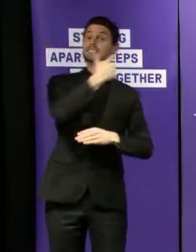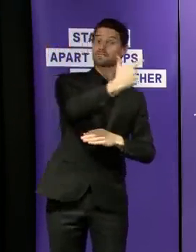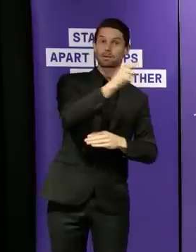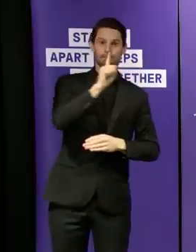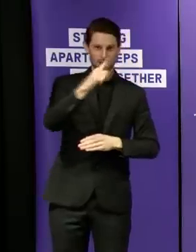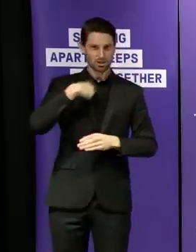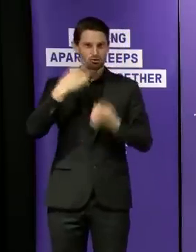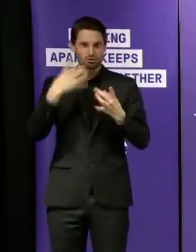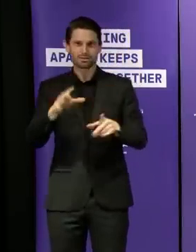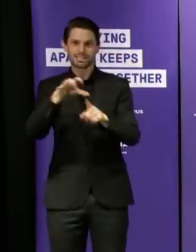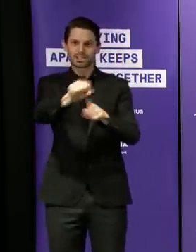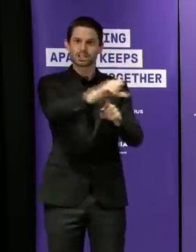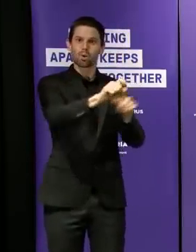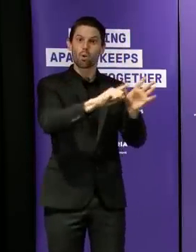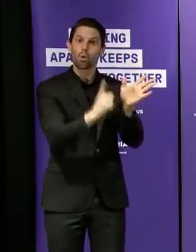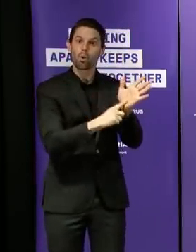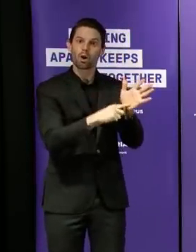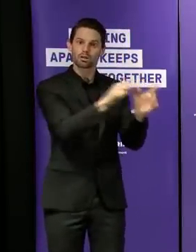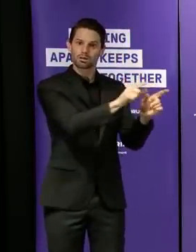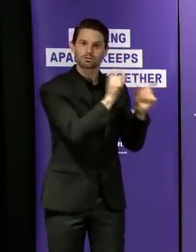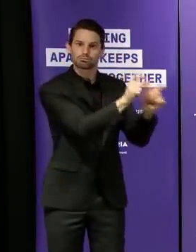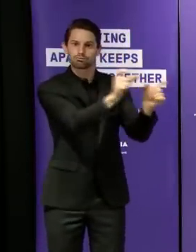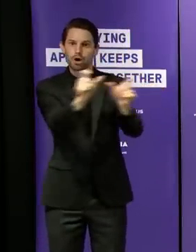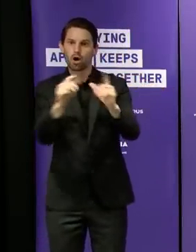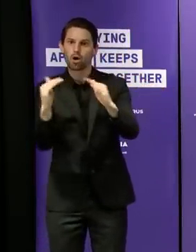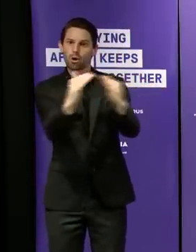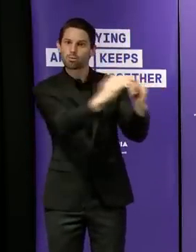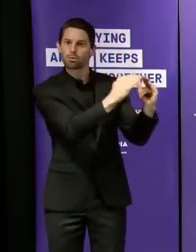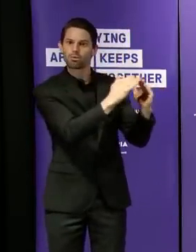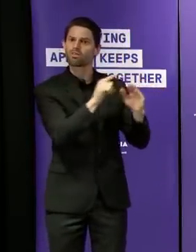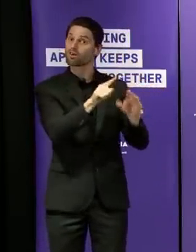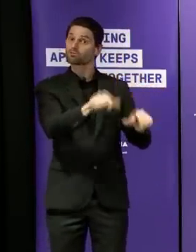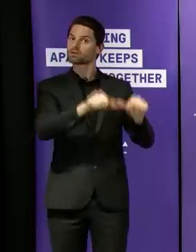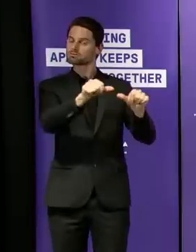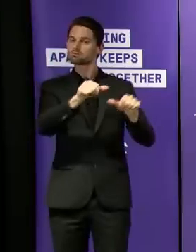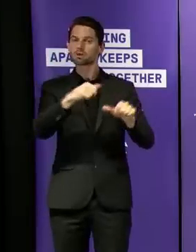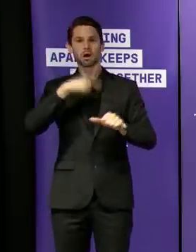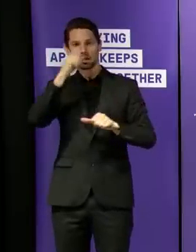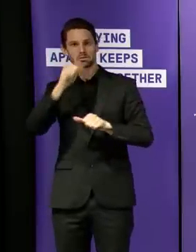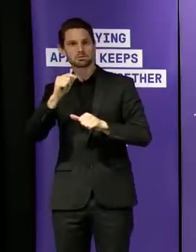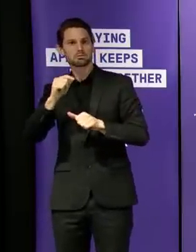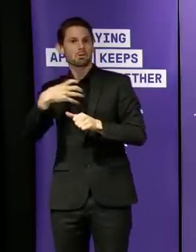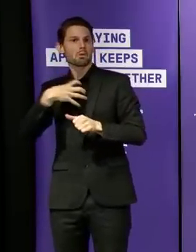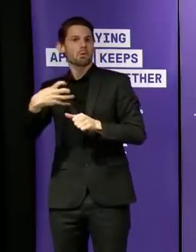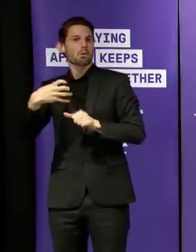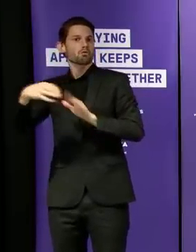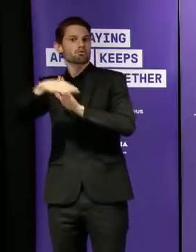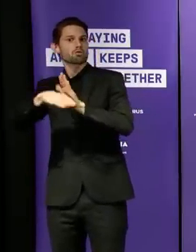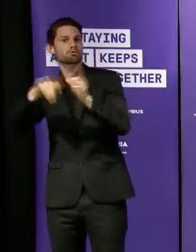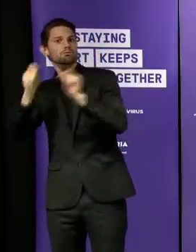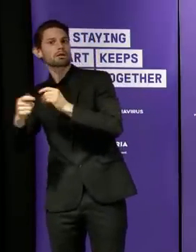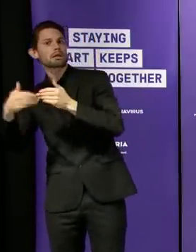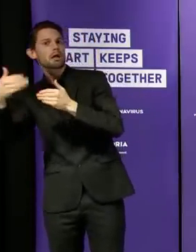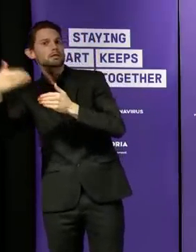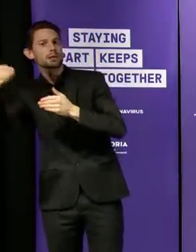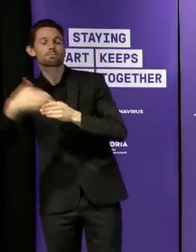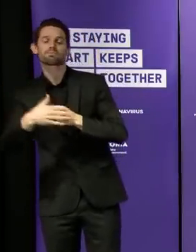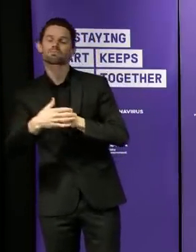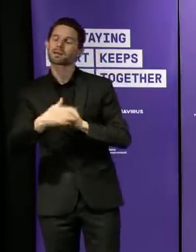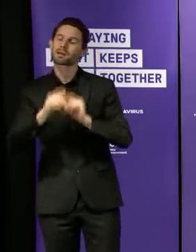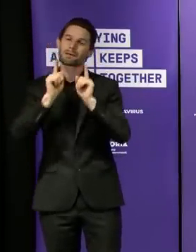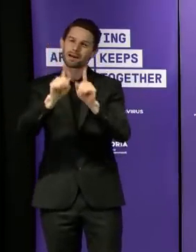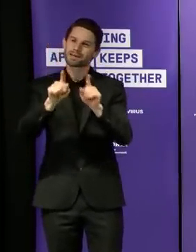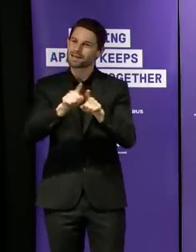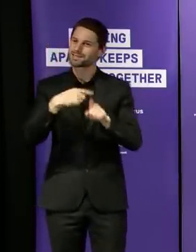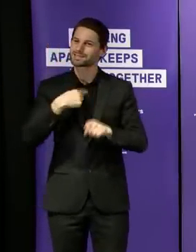next step. What this is a recognition that modelling gets very challenging when these numbers get